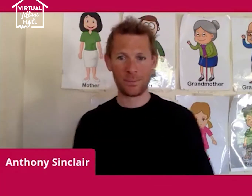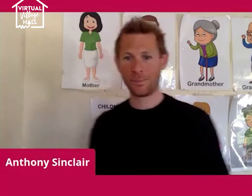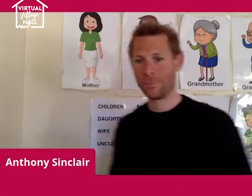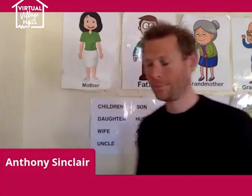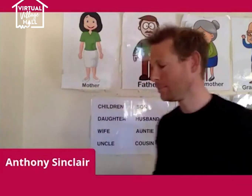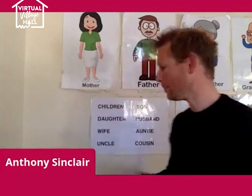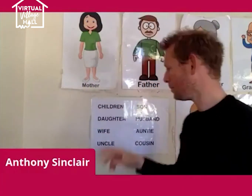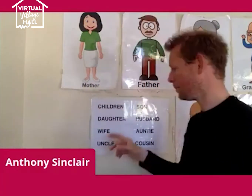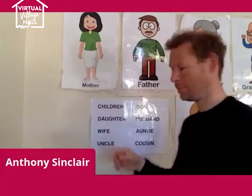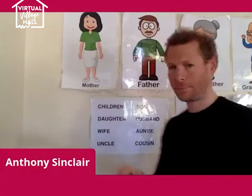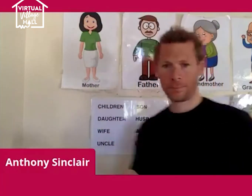Okay?